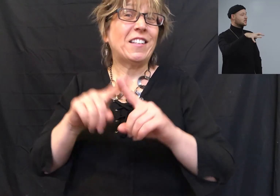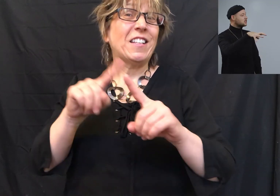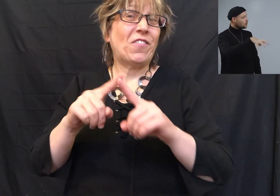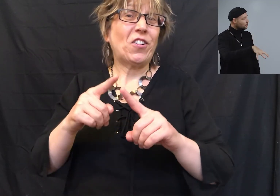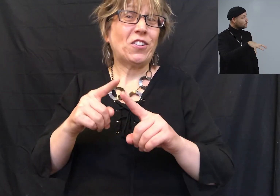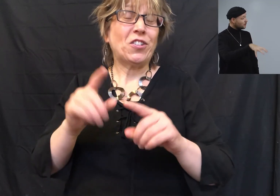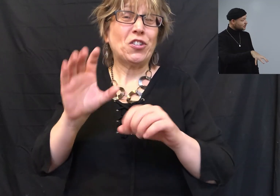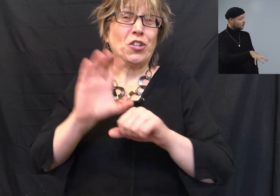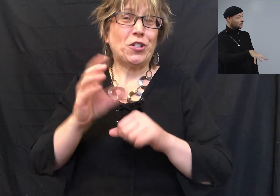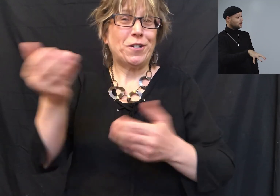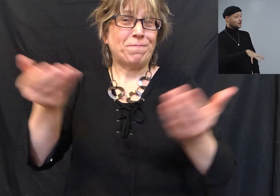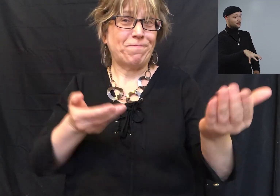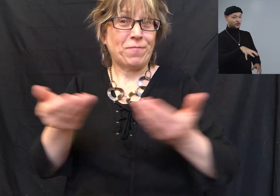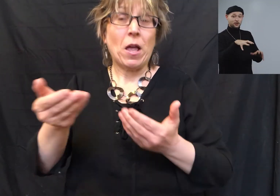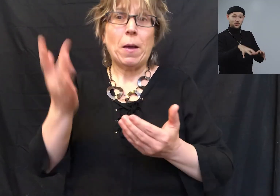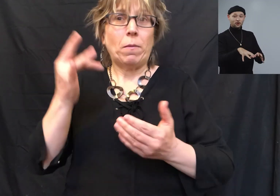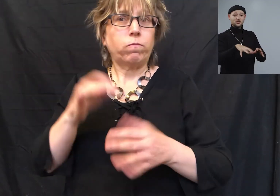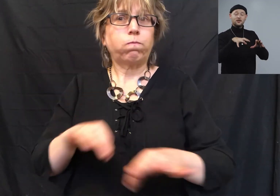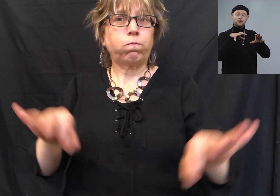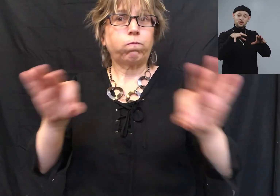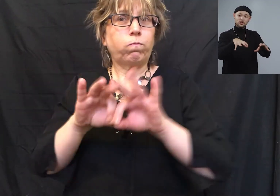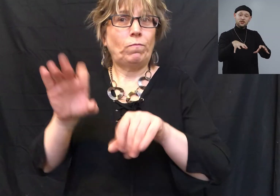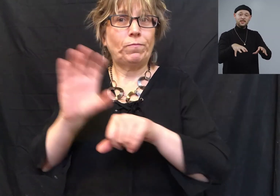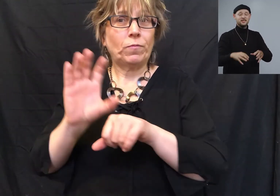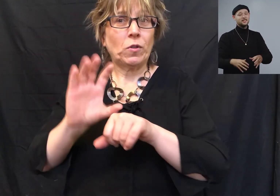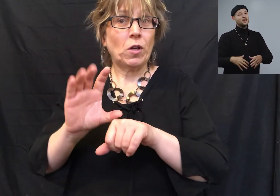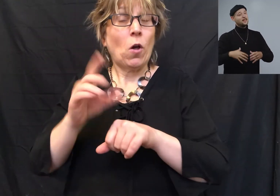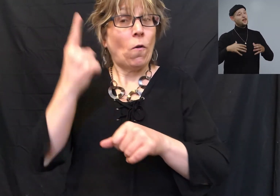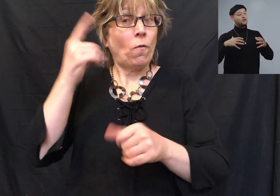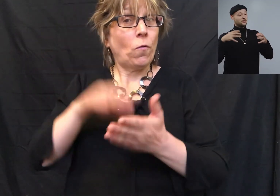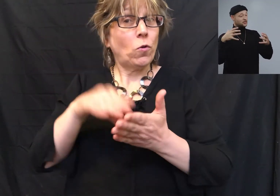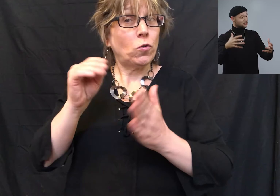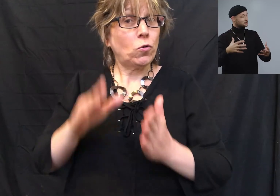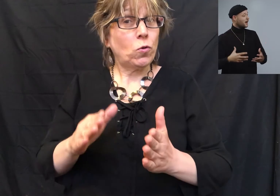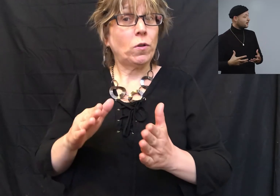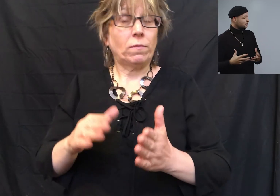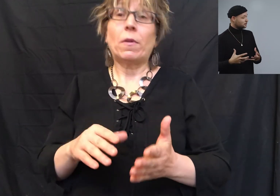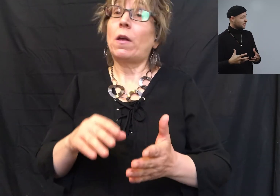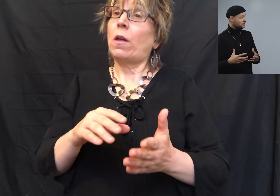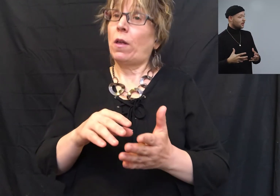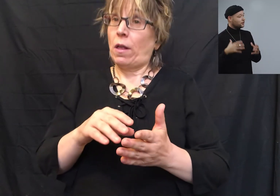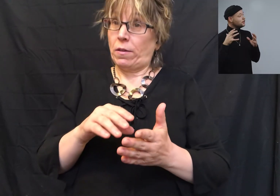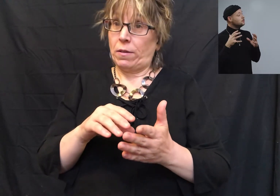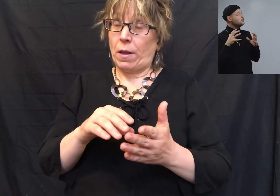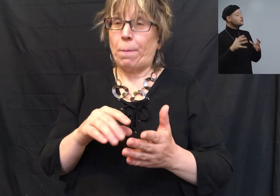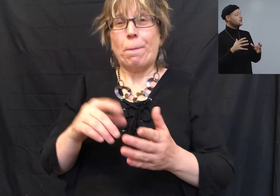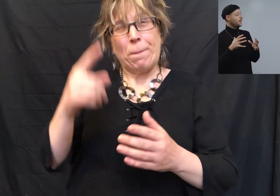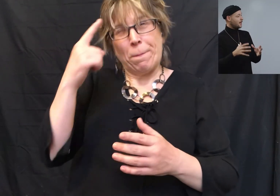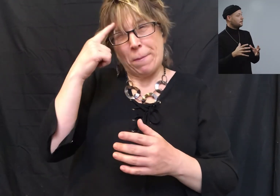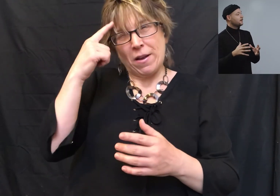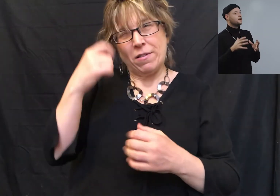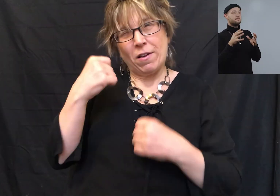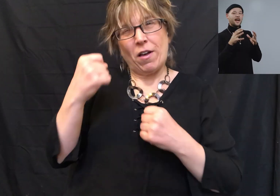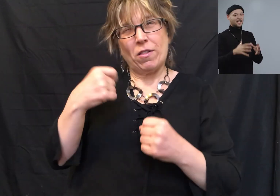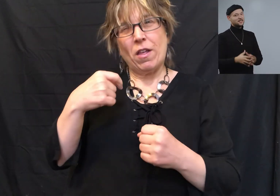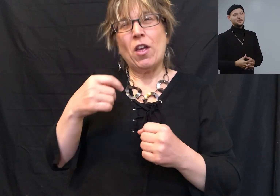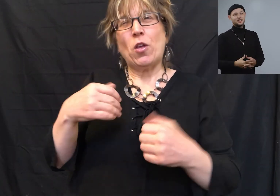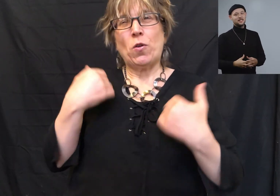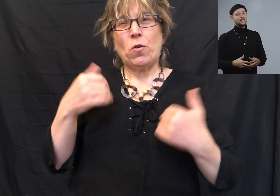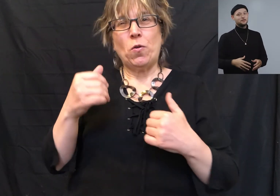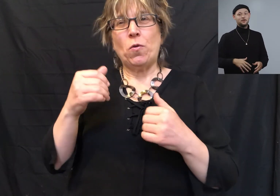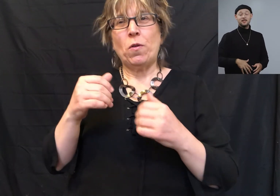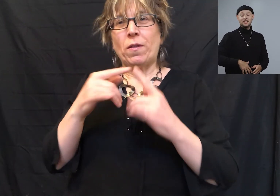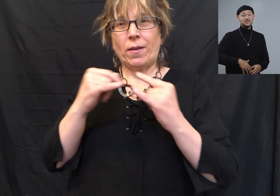this season's so critical for the church and for students. And with the students battling through mental health, we knew camp has